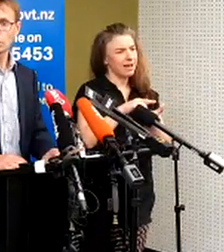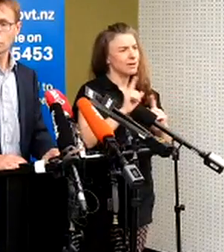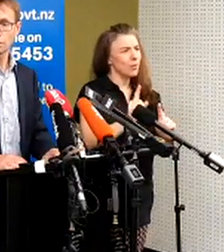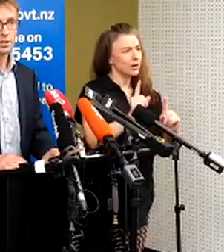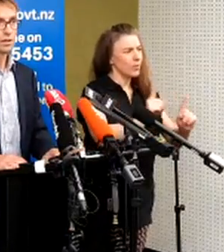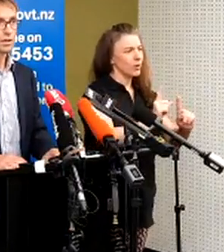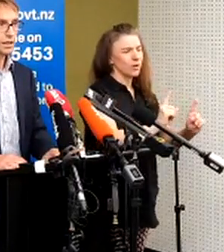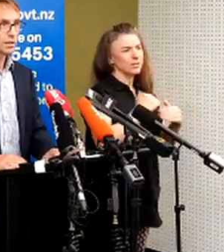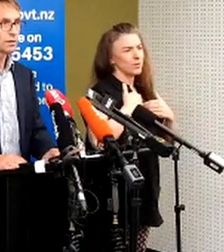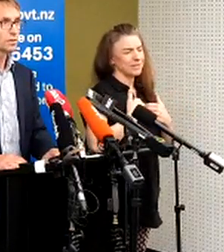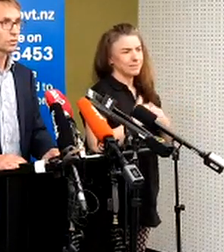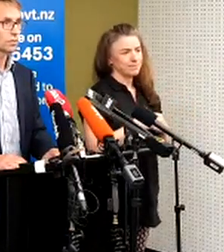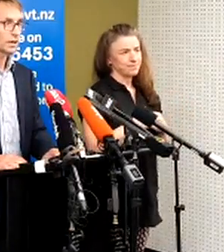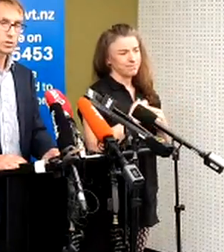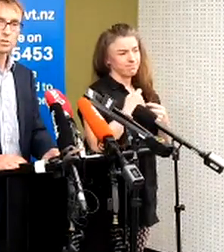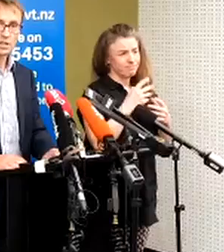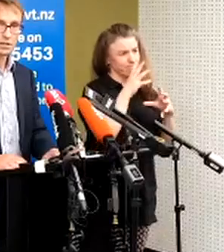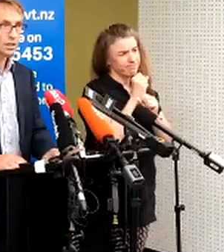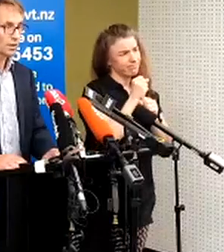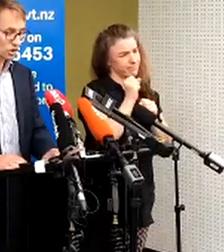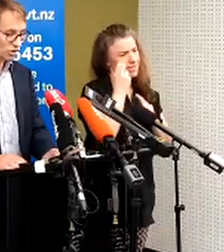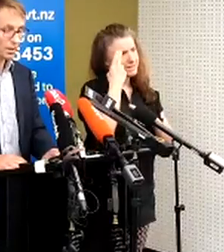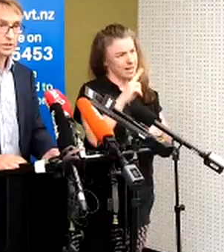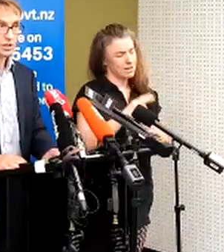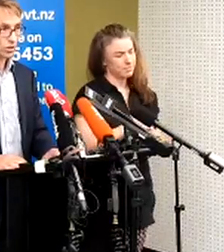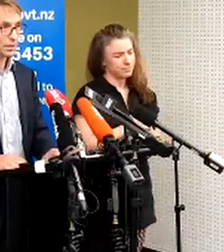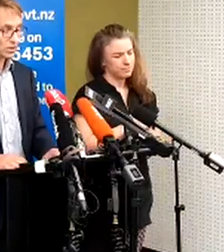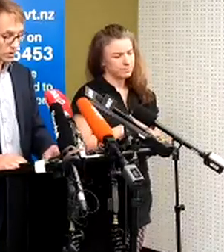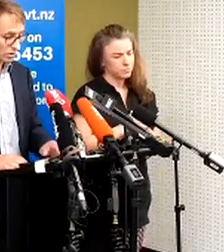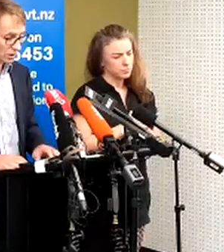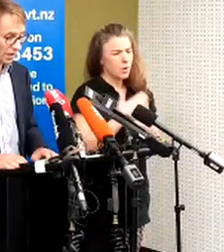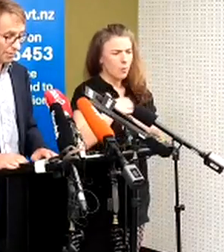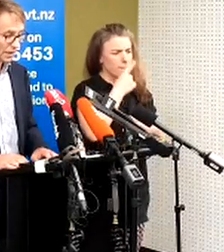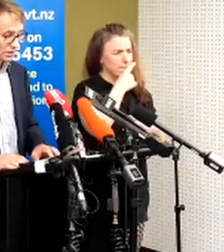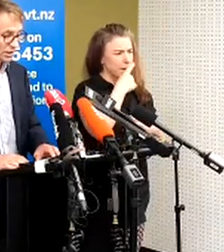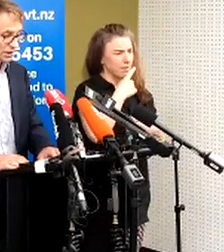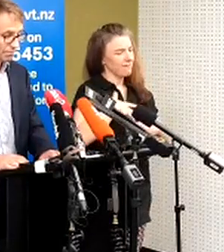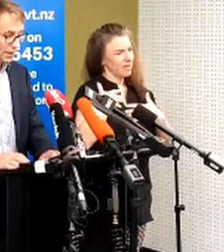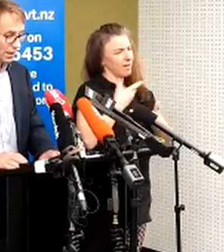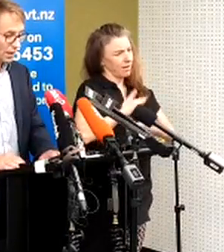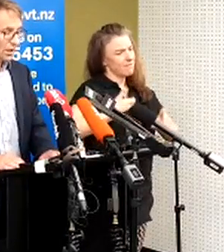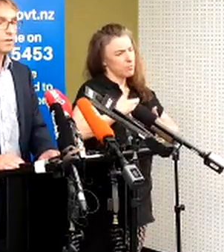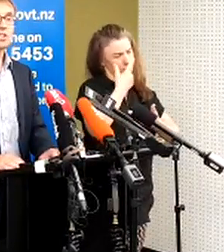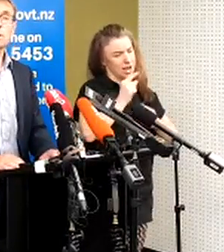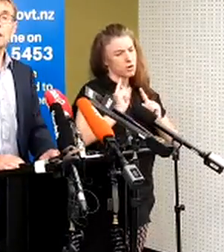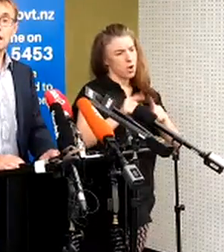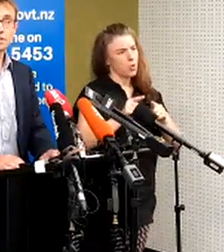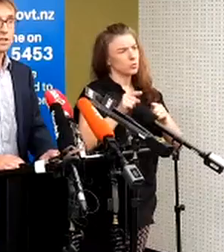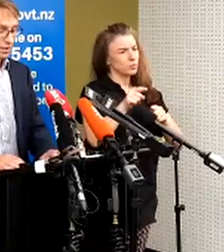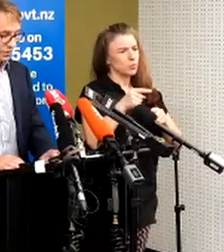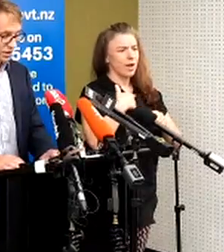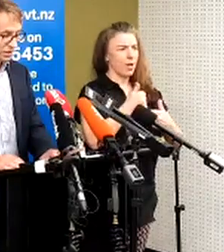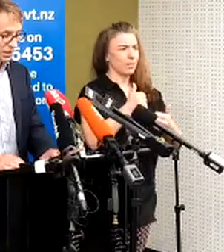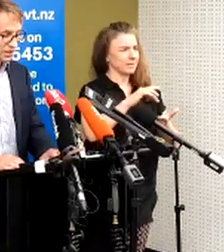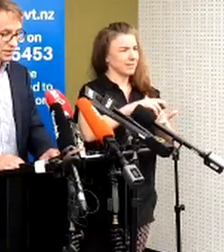need health care to be able to attend their general practice and not be concerned about attending. If someone